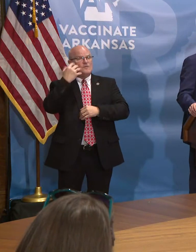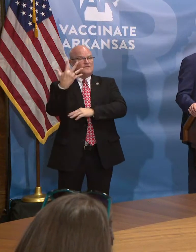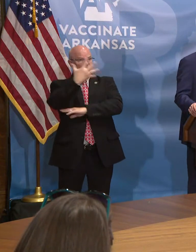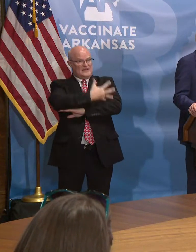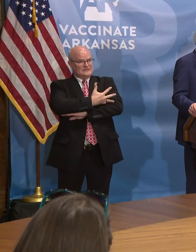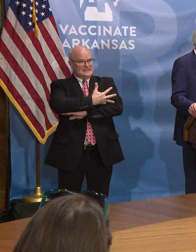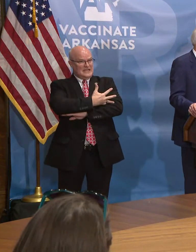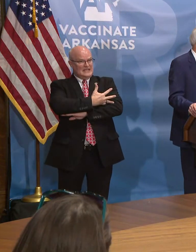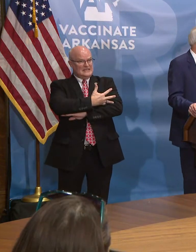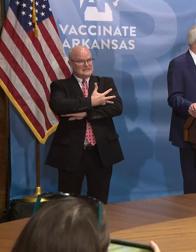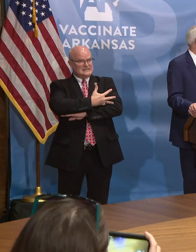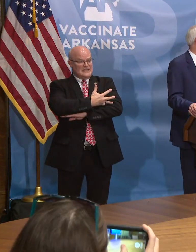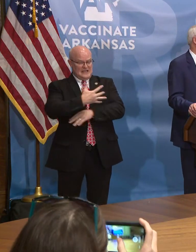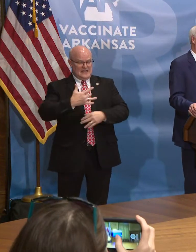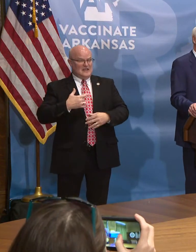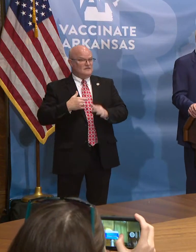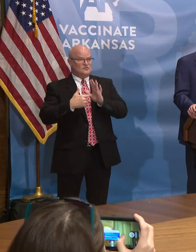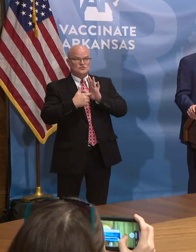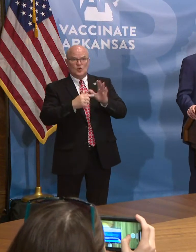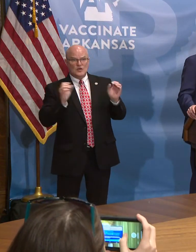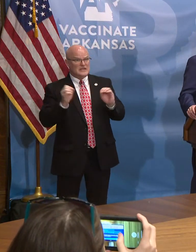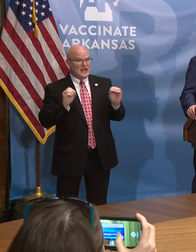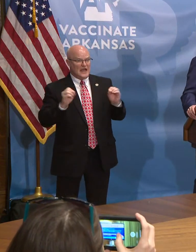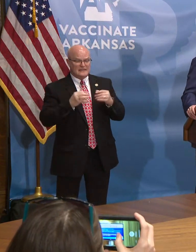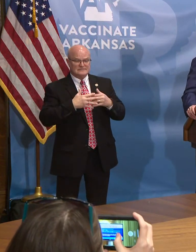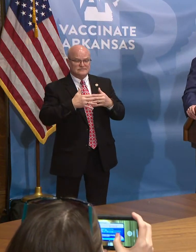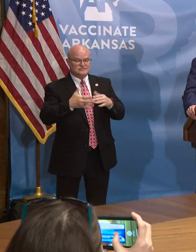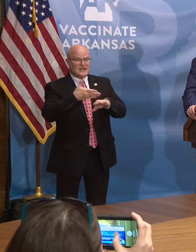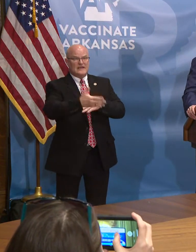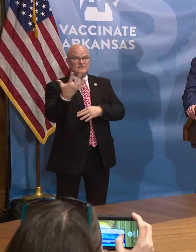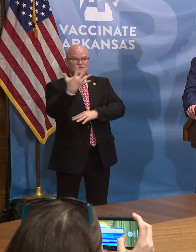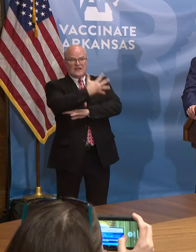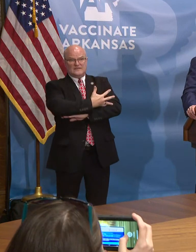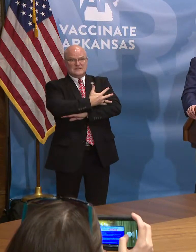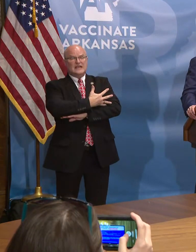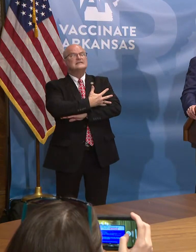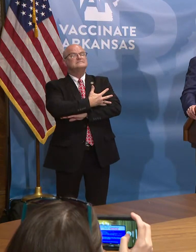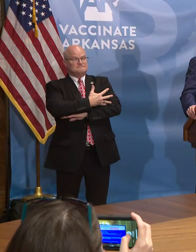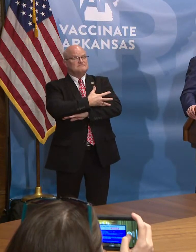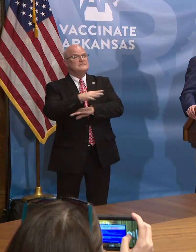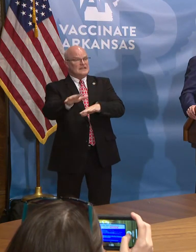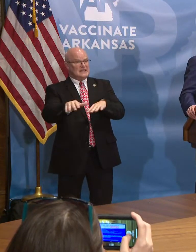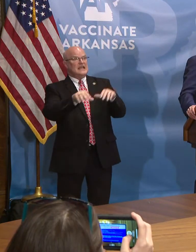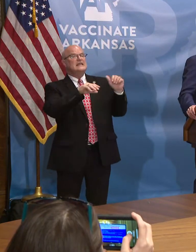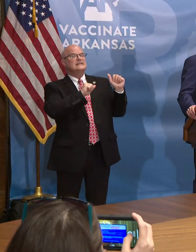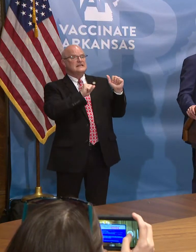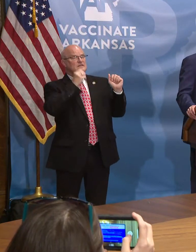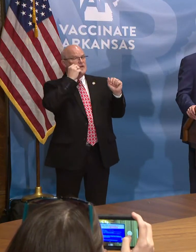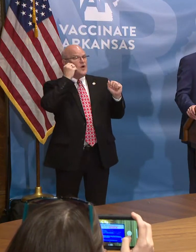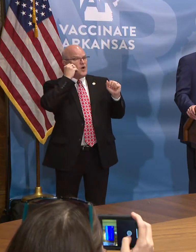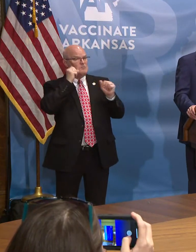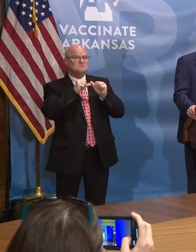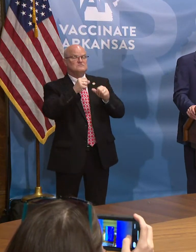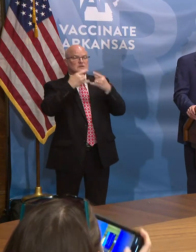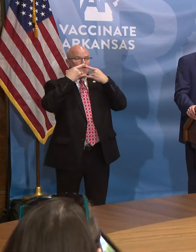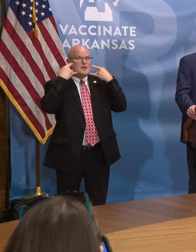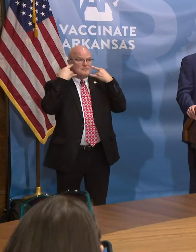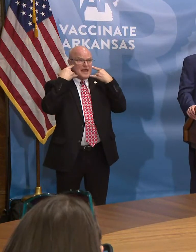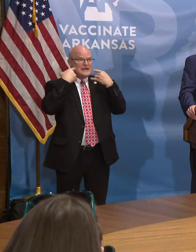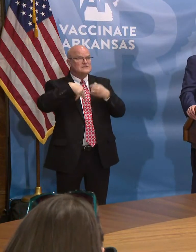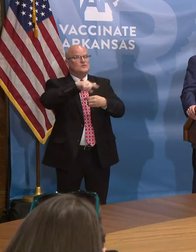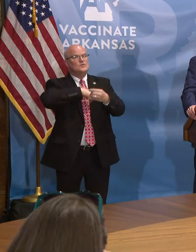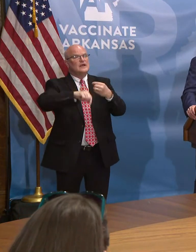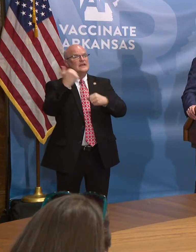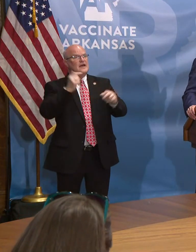days. If you have no symptoms or they're resolving after 5 days, you can leave your home, continue to wear a mask